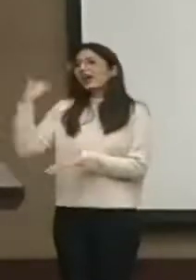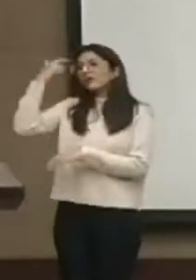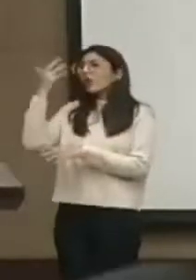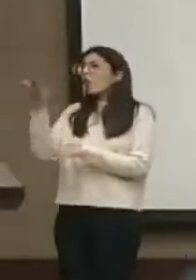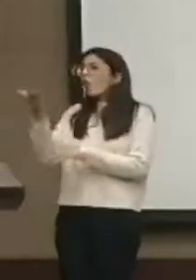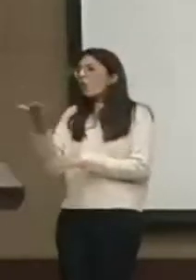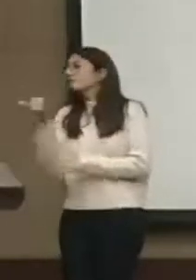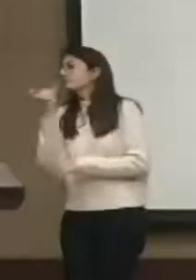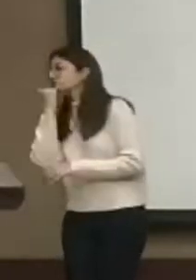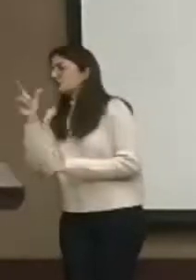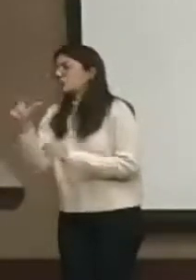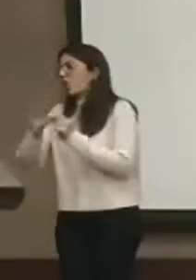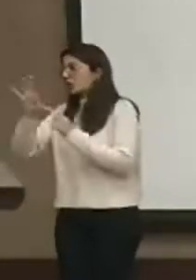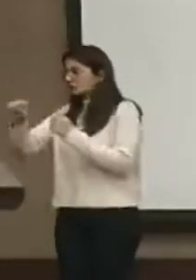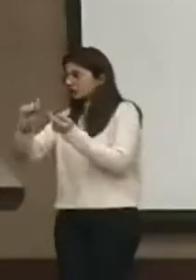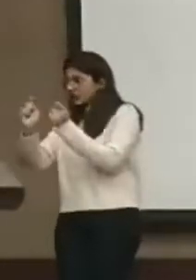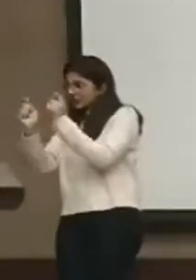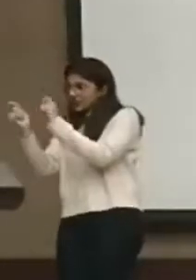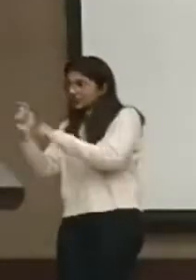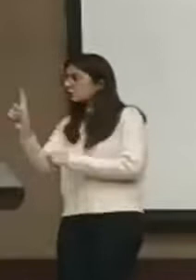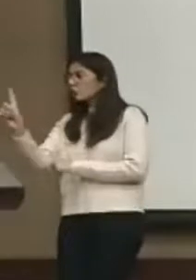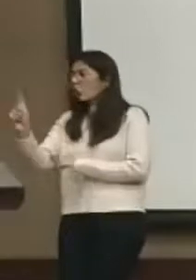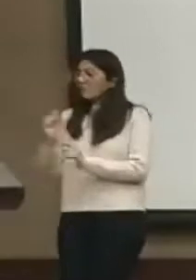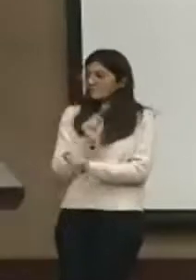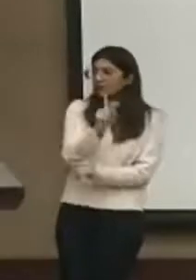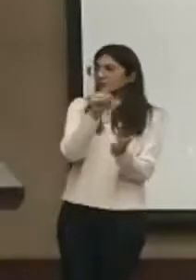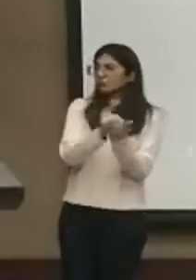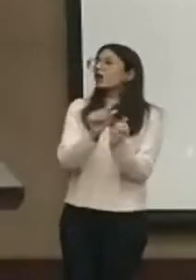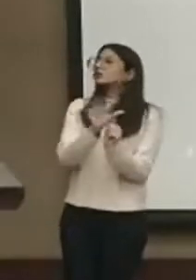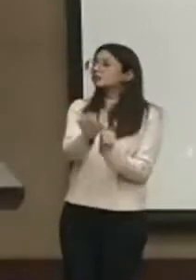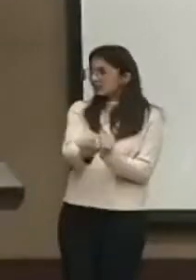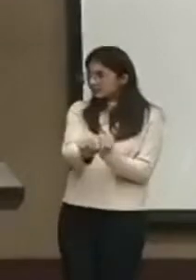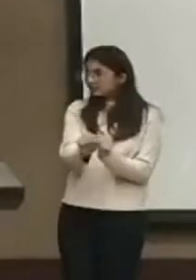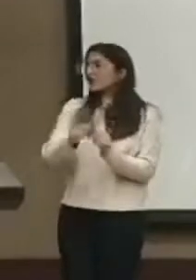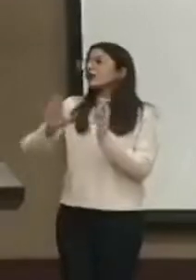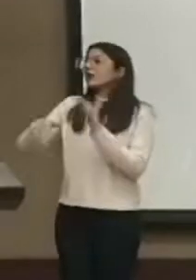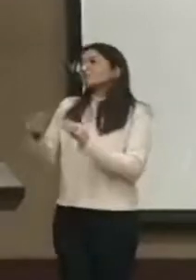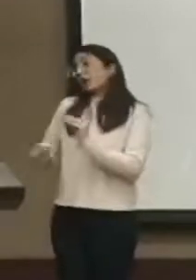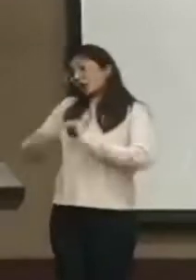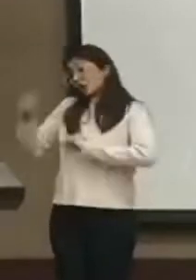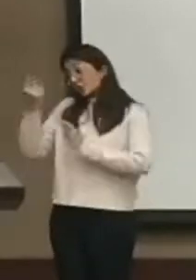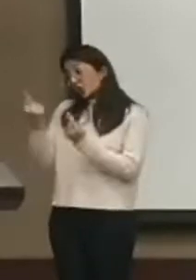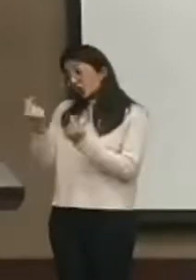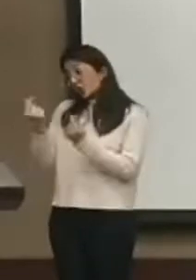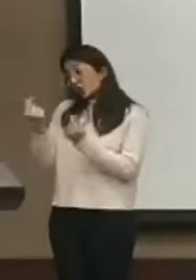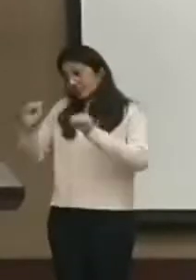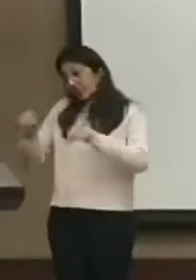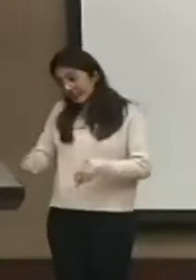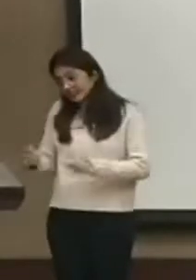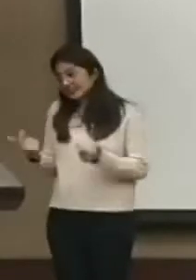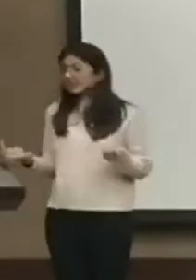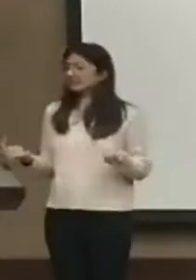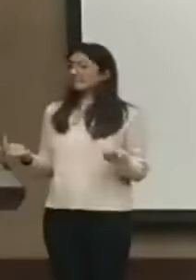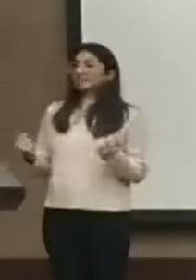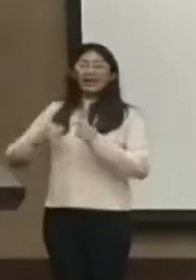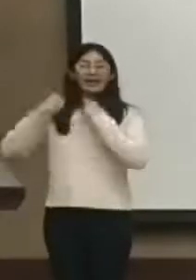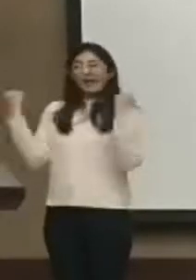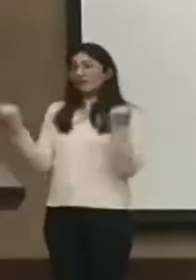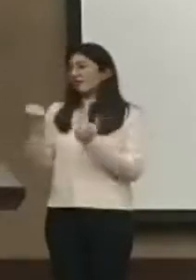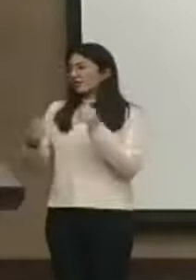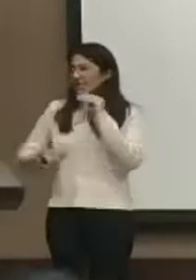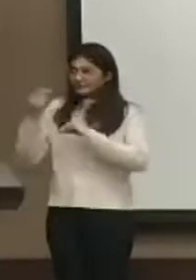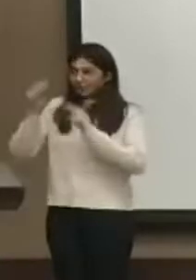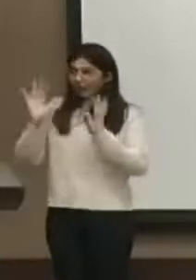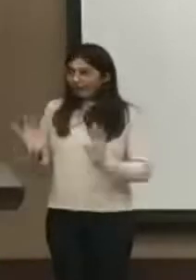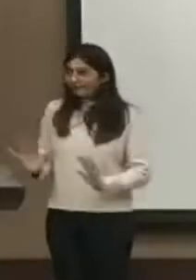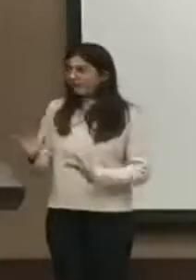to retrofit accessibility, and it doesn't work. It obviously is an additional cost. It is it's effort wasted, so